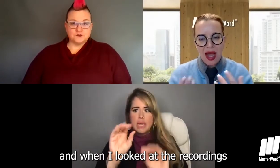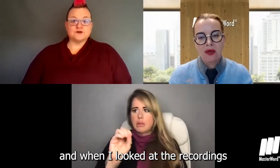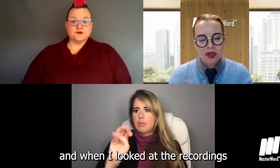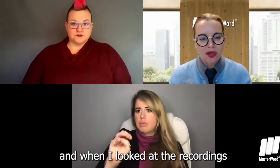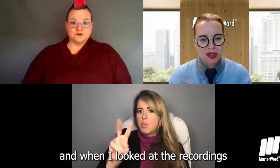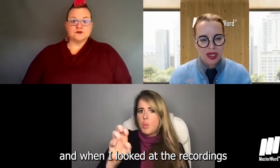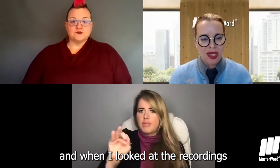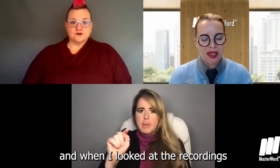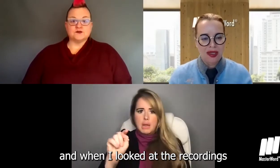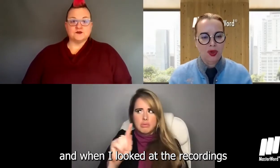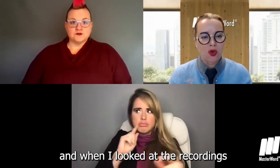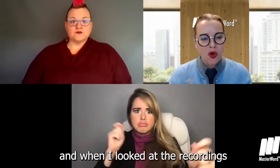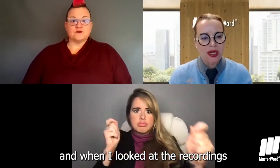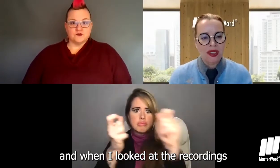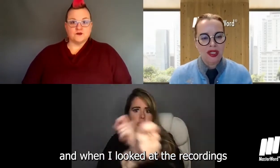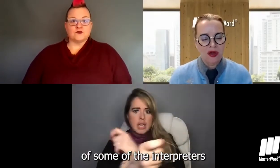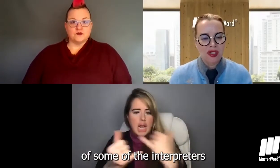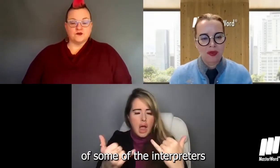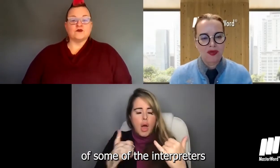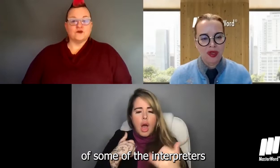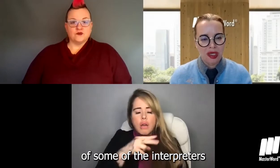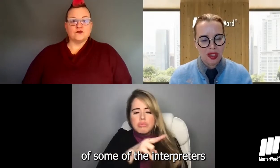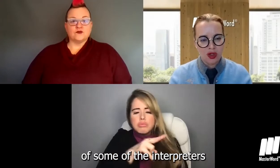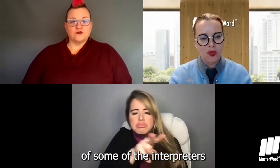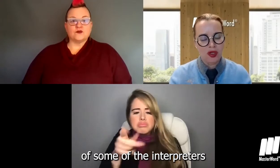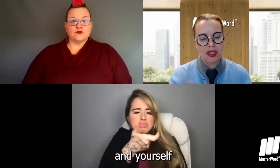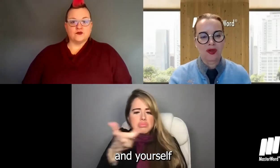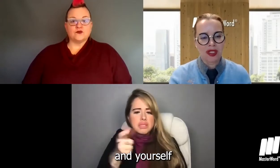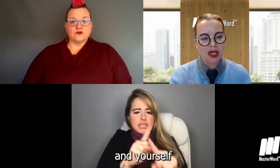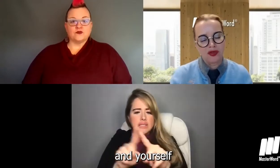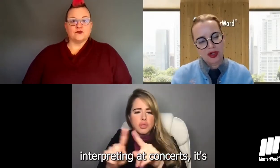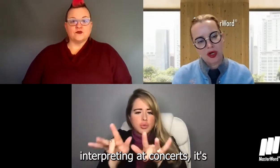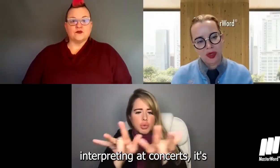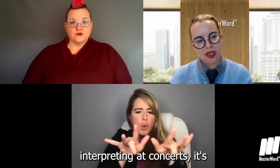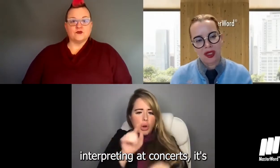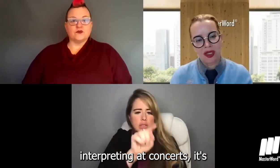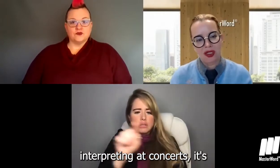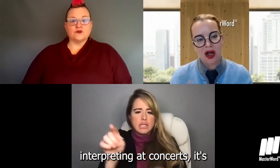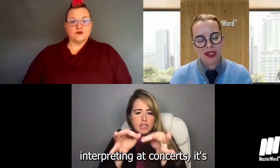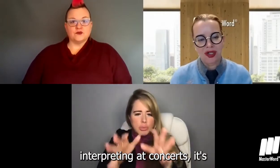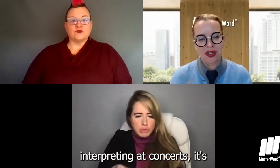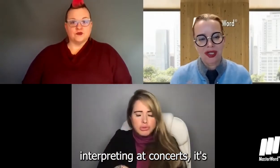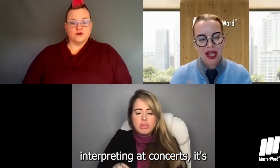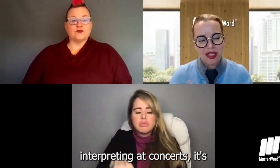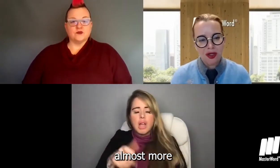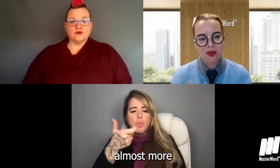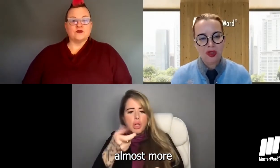I looked at the recordings of some of the interpreters and yourself interpreting at concerts, it's almost